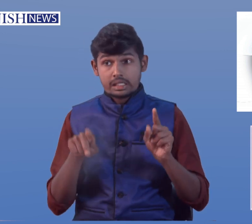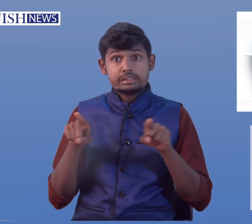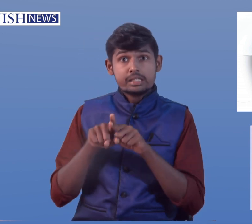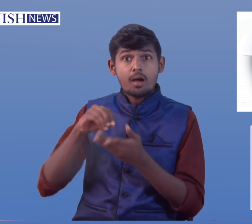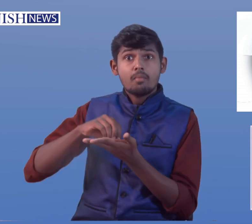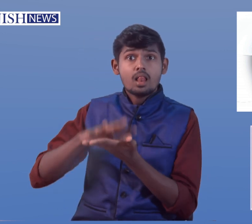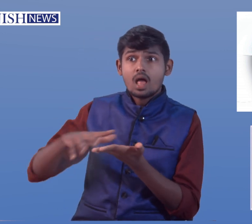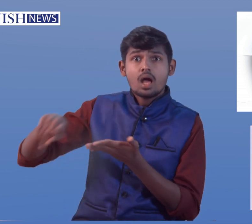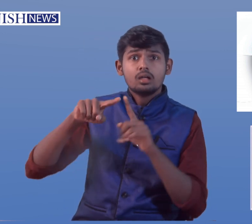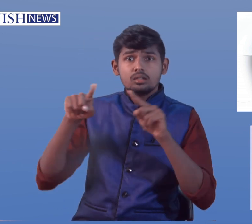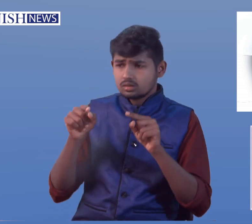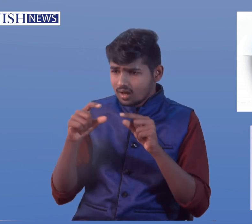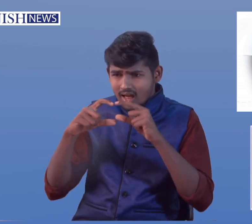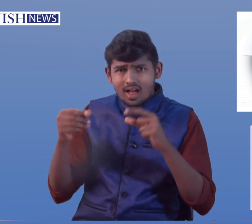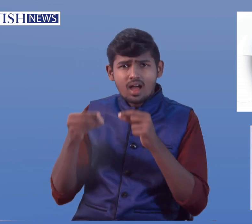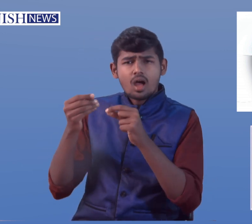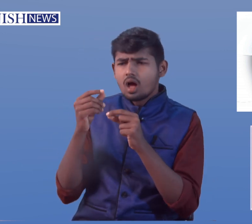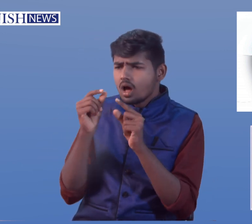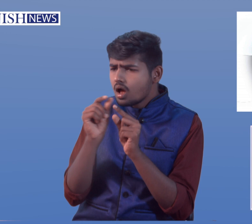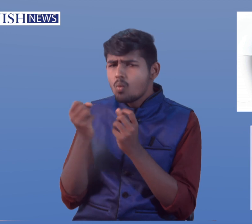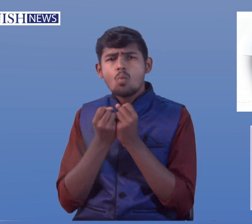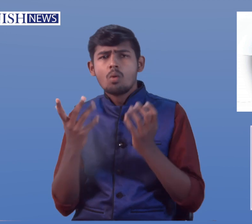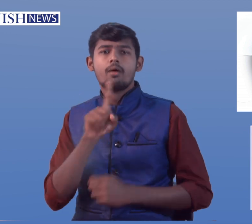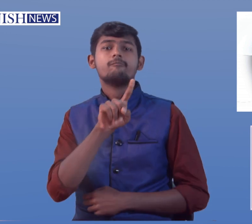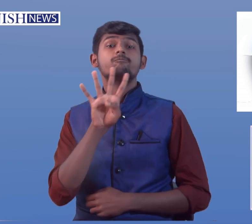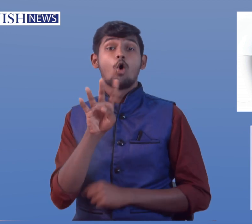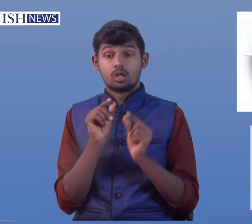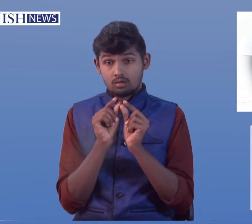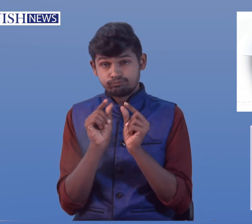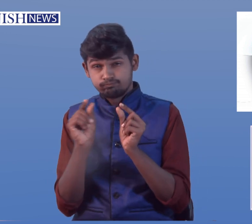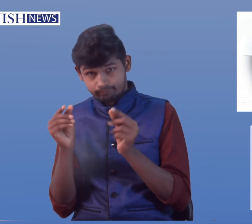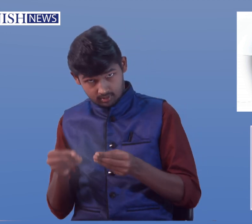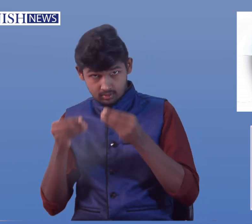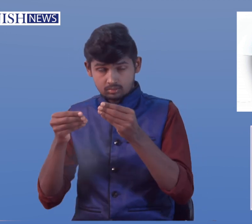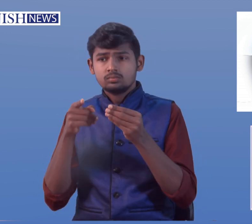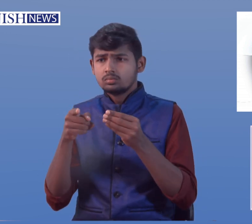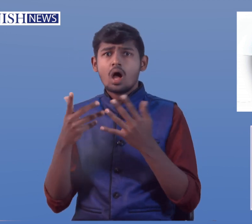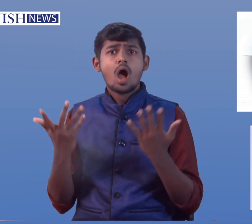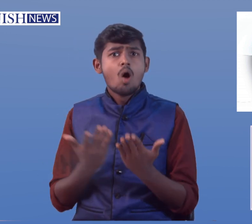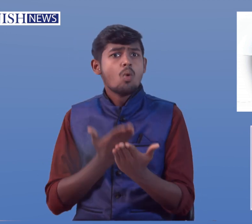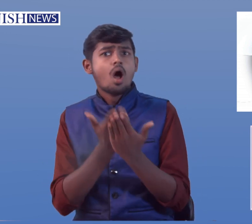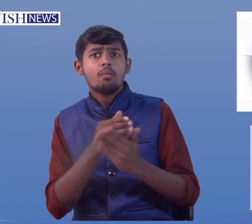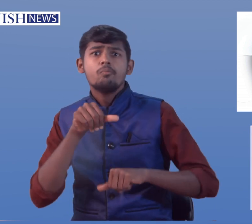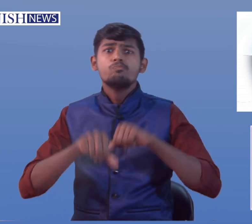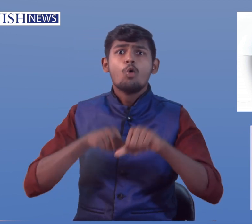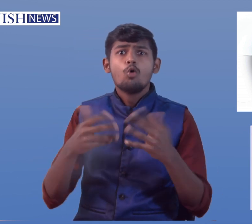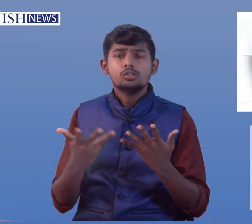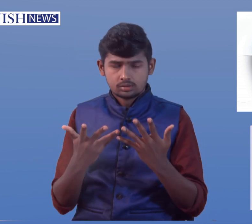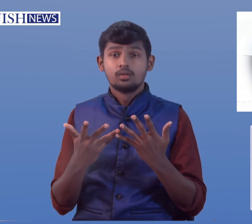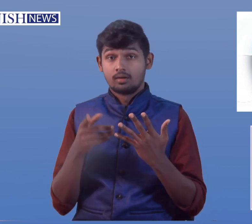It will integrate its land records database with revenue court records and bank records as well as Aadhaar number